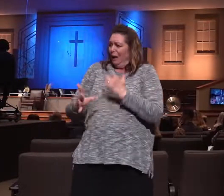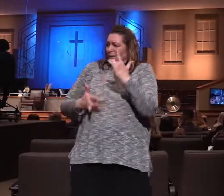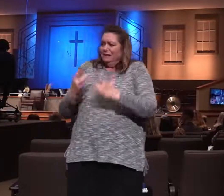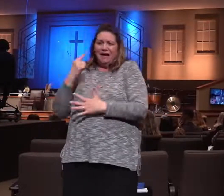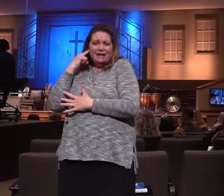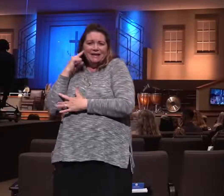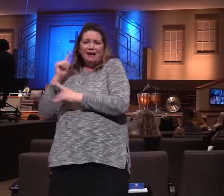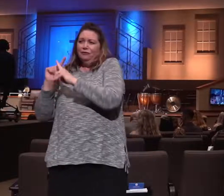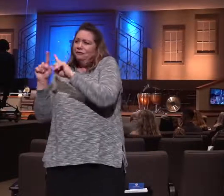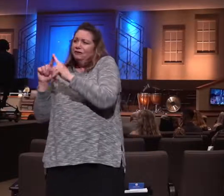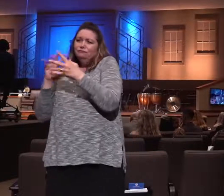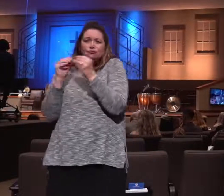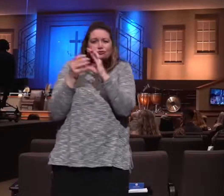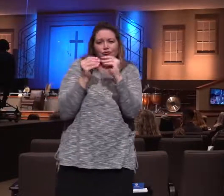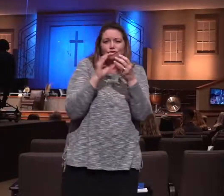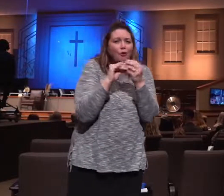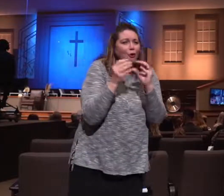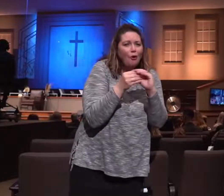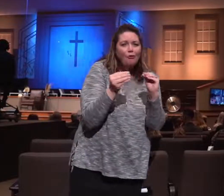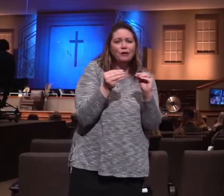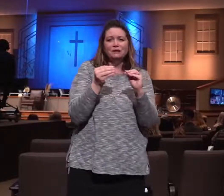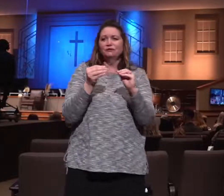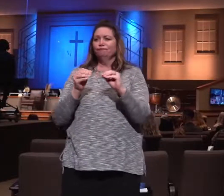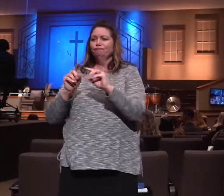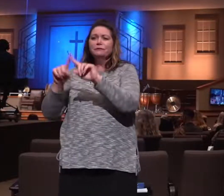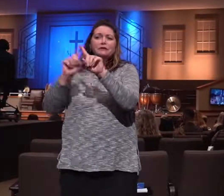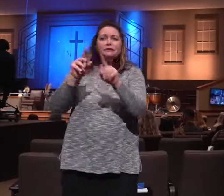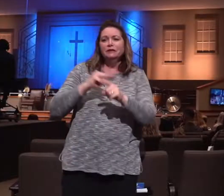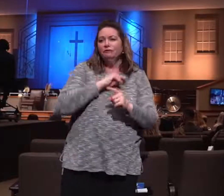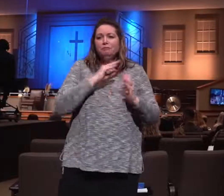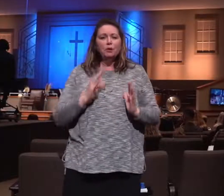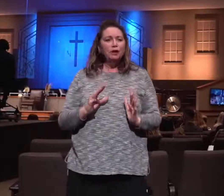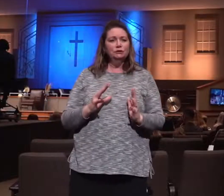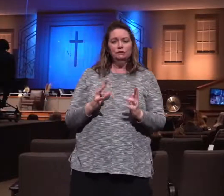and we want to be a part of that. And we're thankful for the opportunity to share